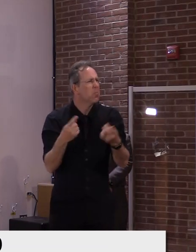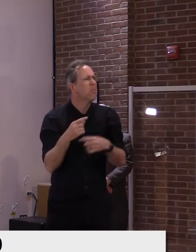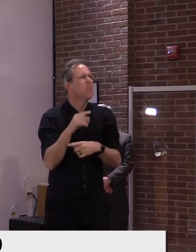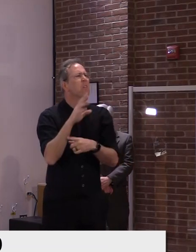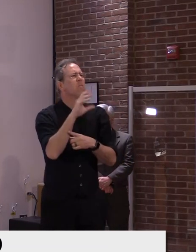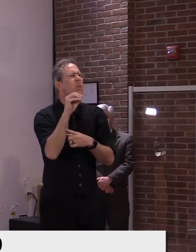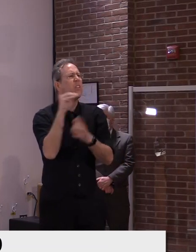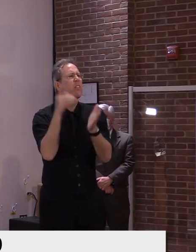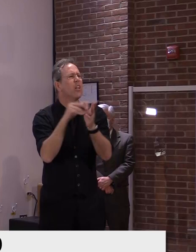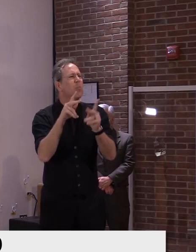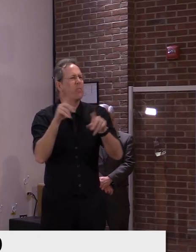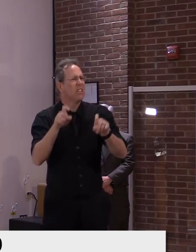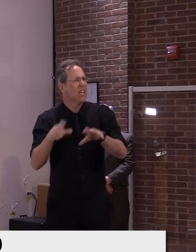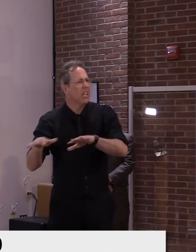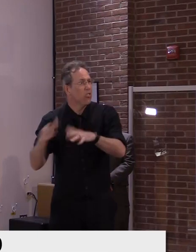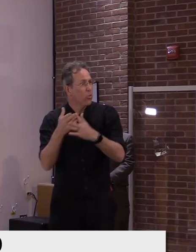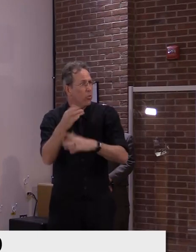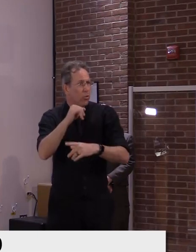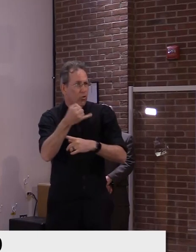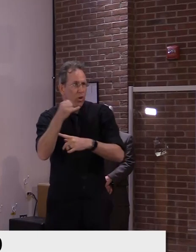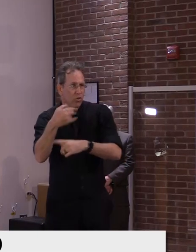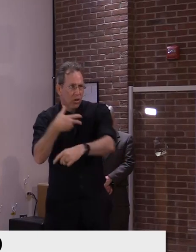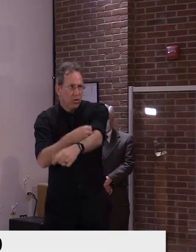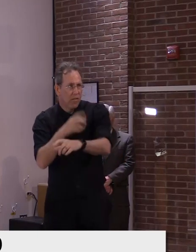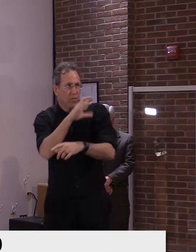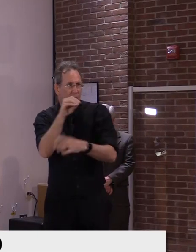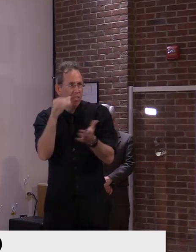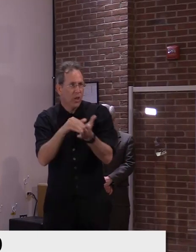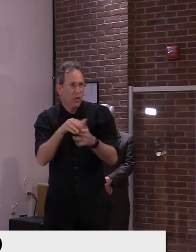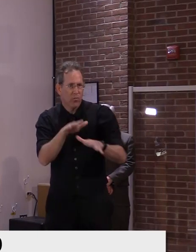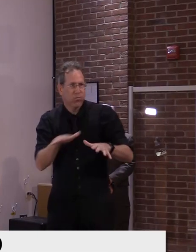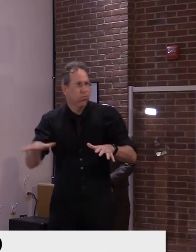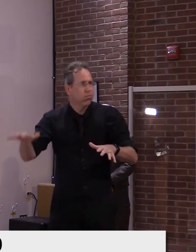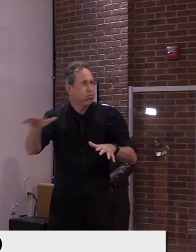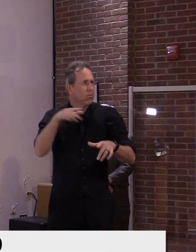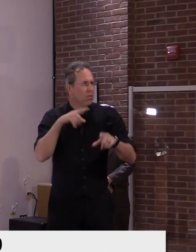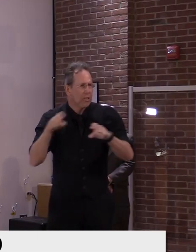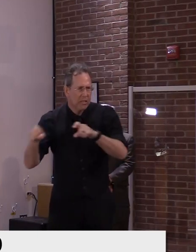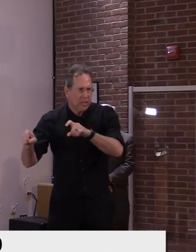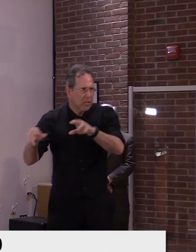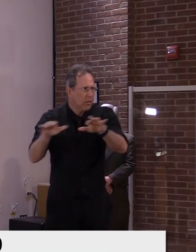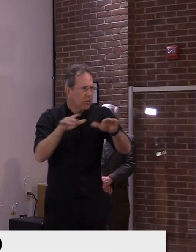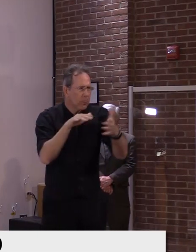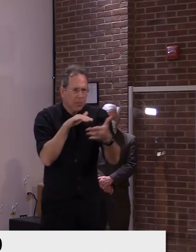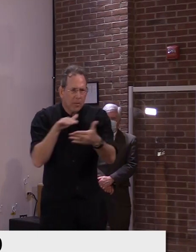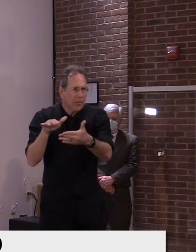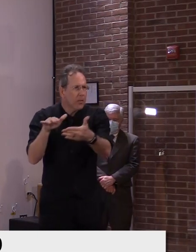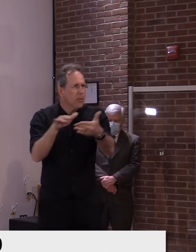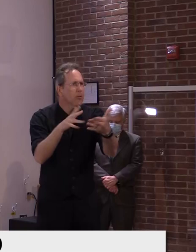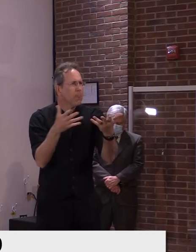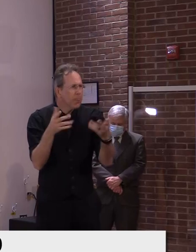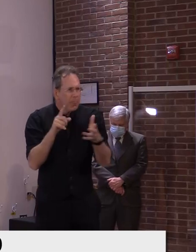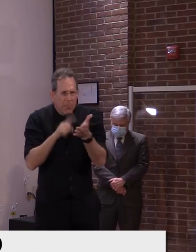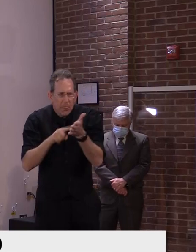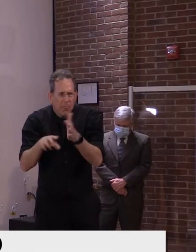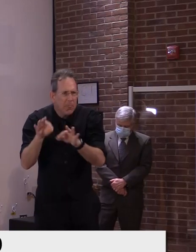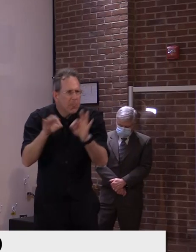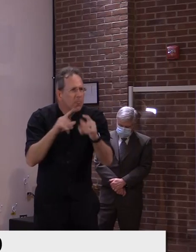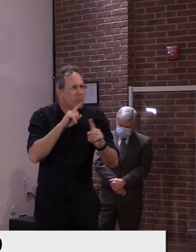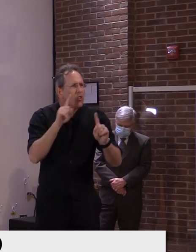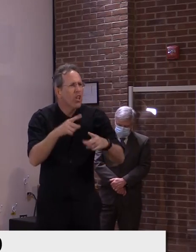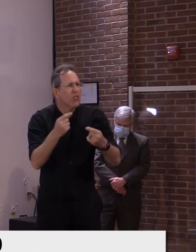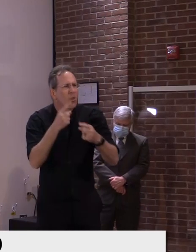many things are going to be picked up in those 40,000 people in terms of how effective the vaccine is, and in terms of